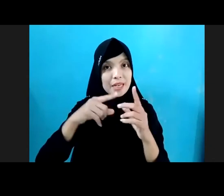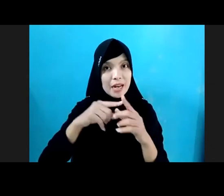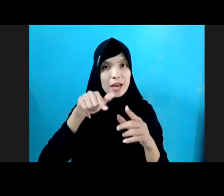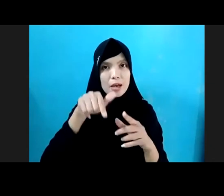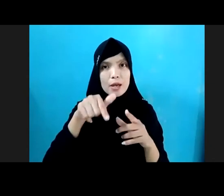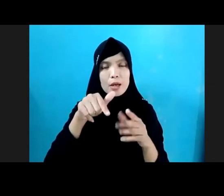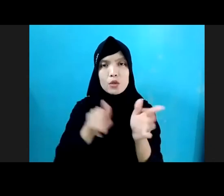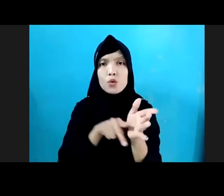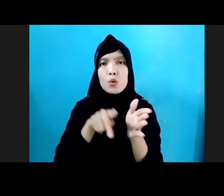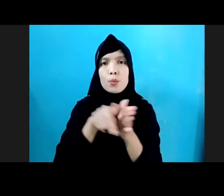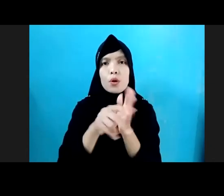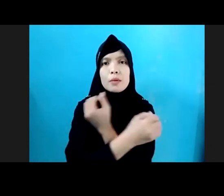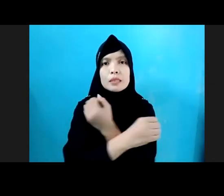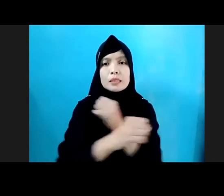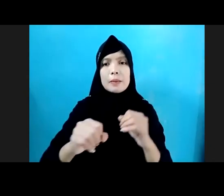Had